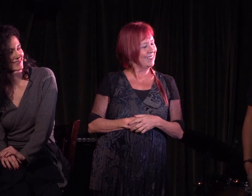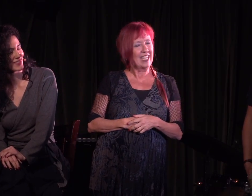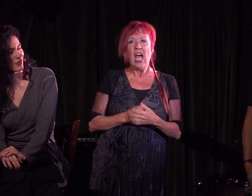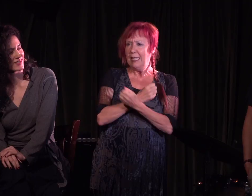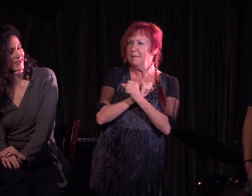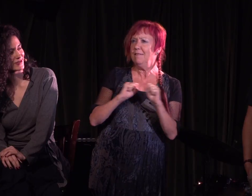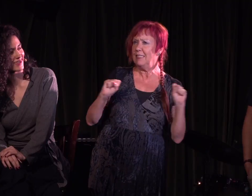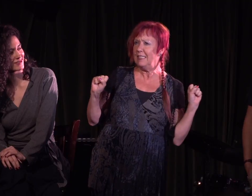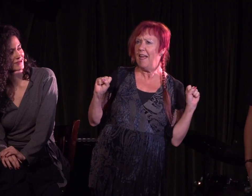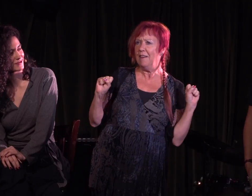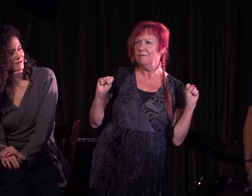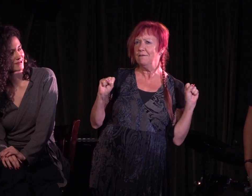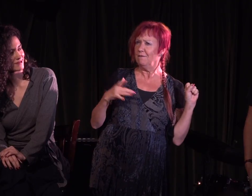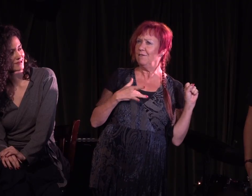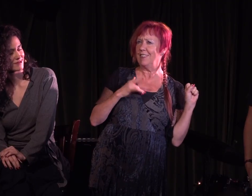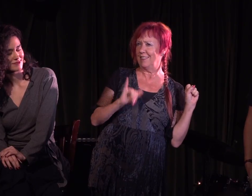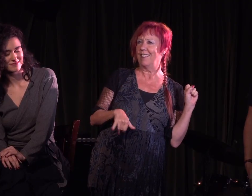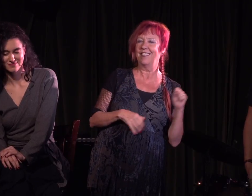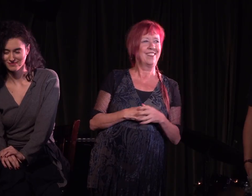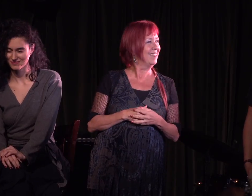Security, as far as I could tell.